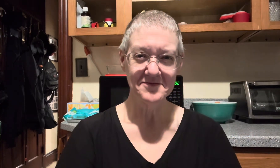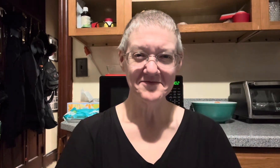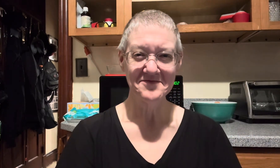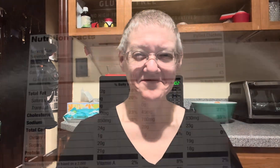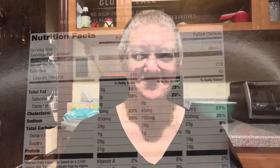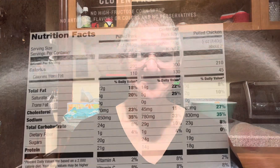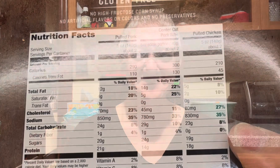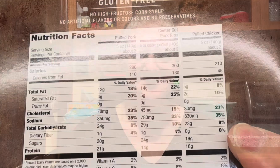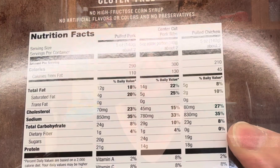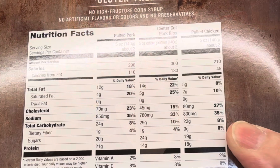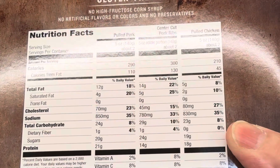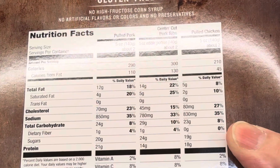middle.